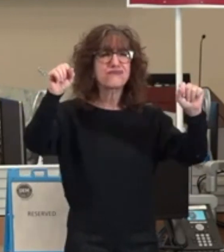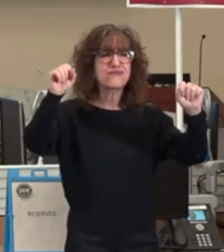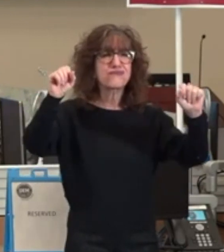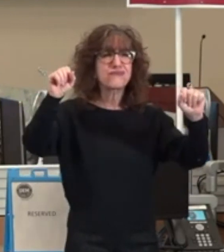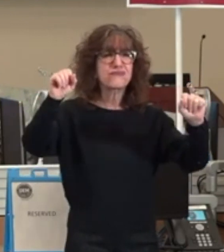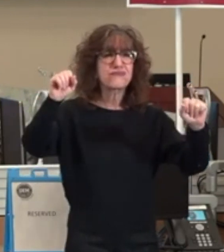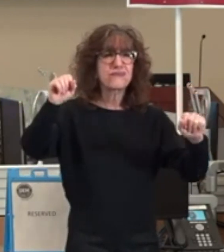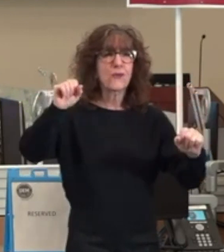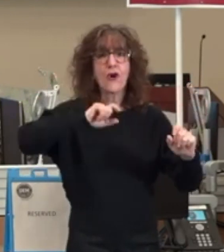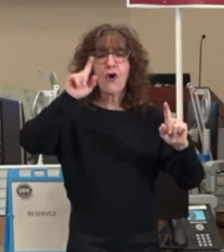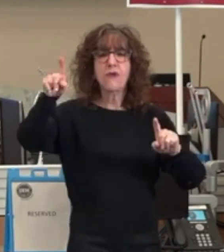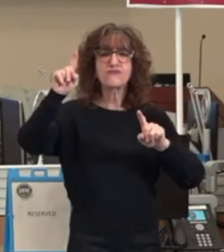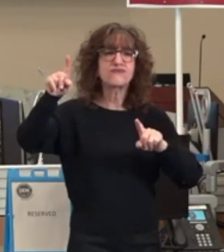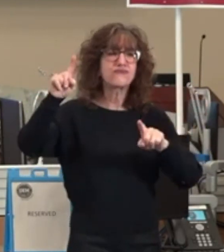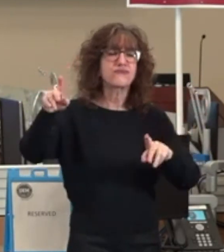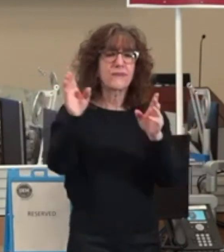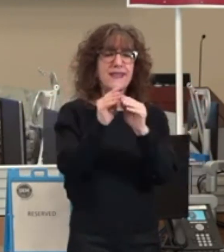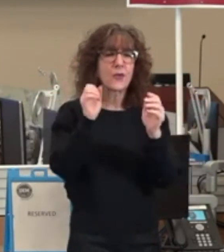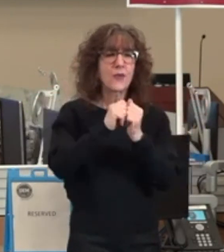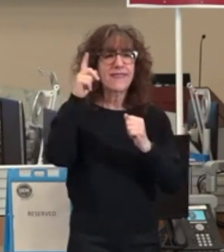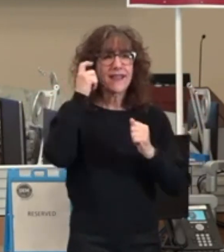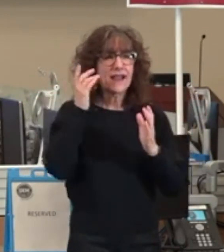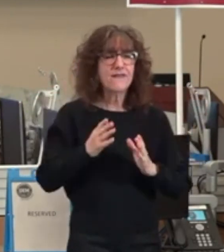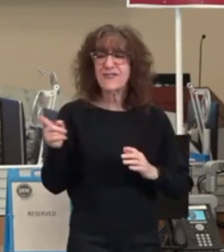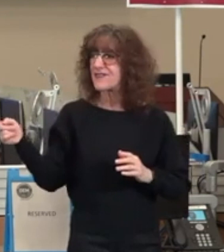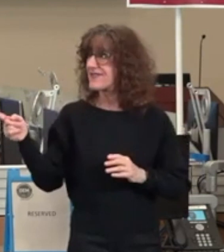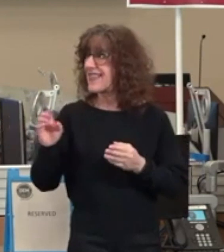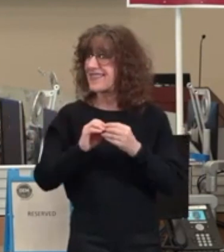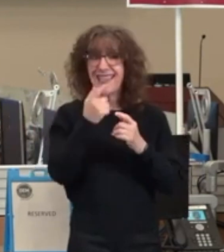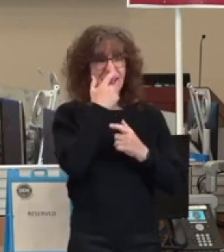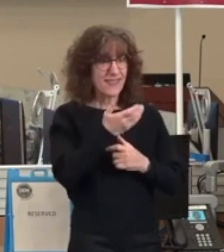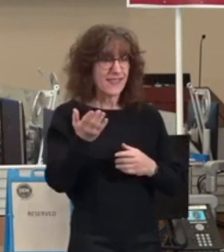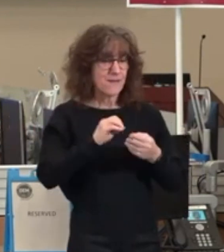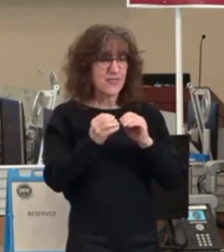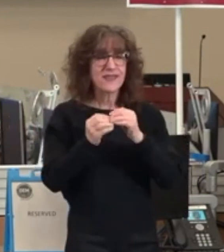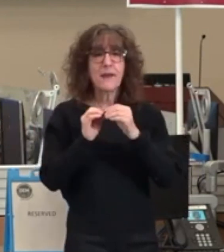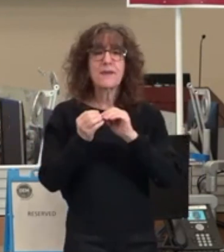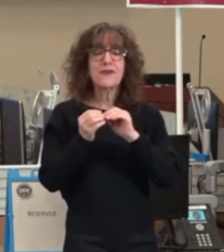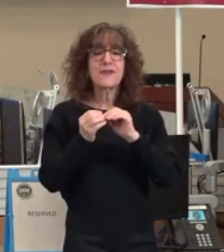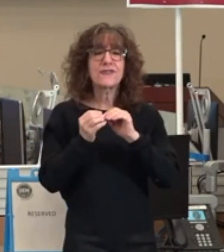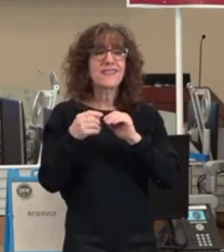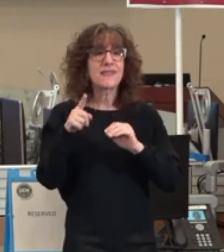going to the press conference with the governor and the general. Okay. Yeah, I mean, the numbers, the interesting thing about the numbers